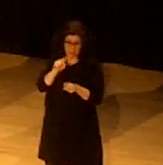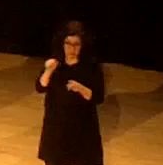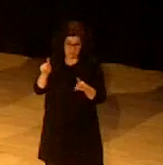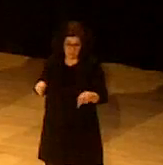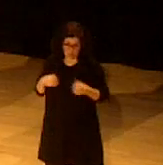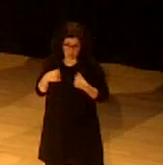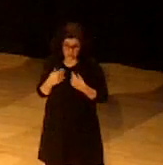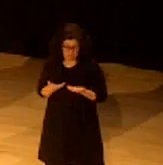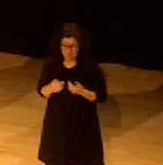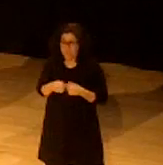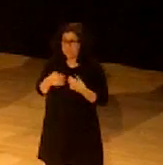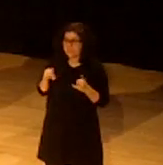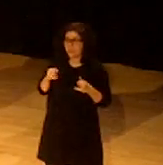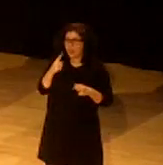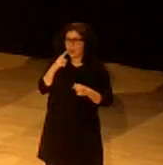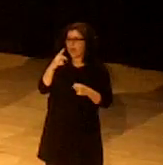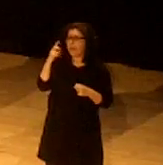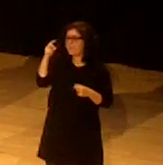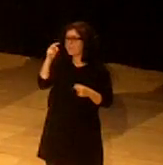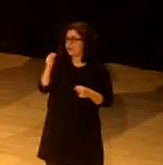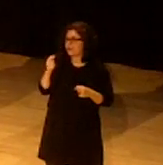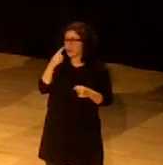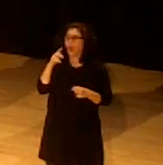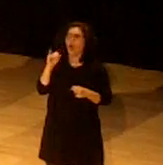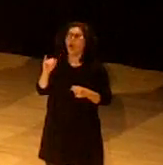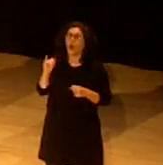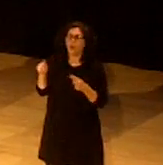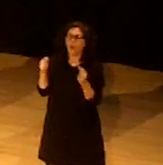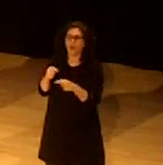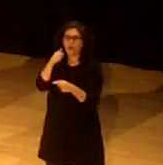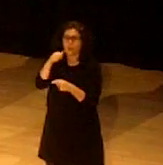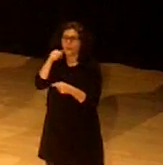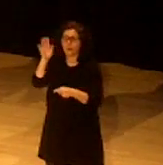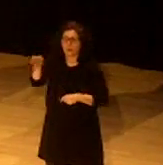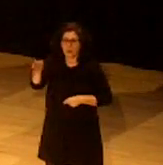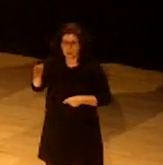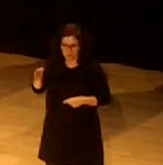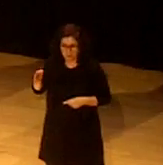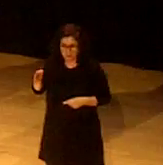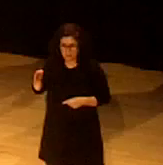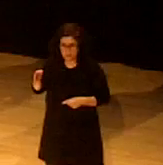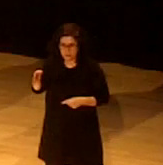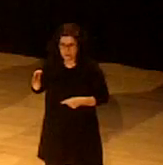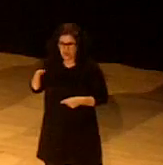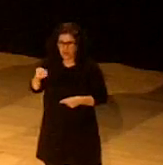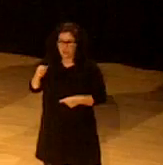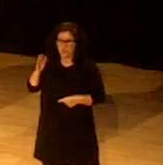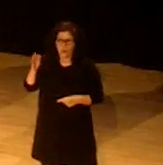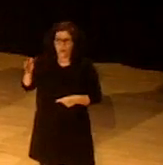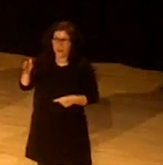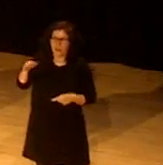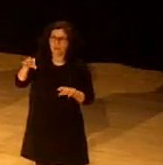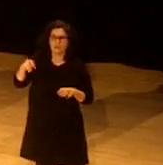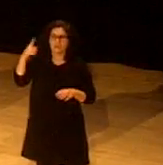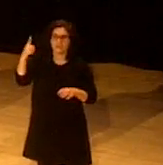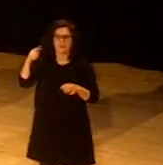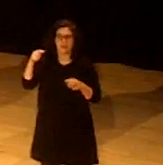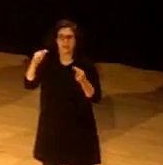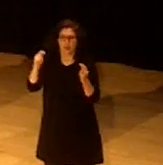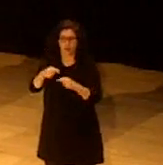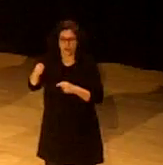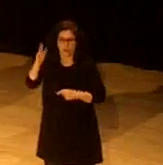American, I immediately went to, oh, he's going to harm this girl. And he's going to do something to her, you